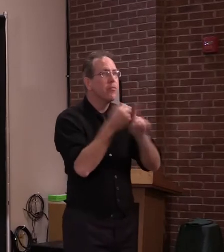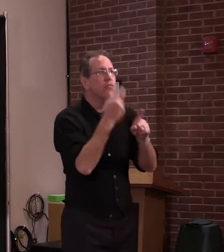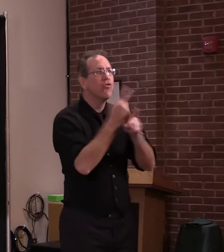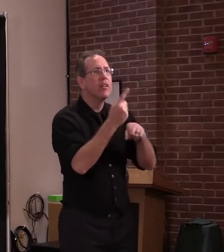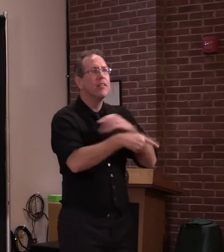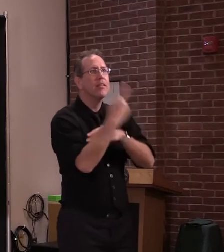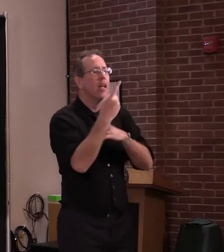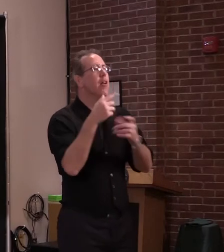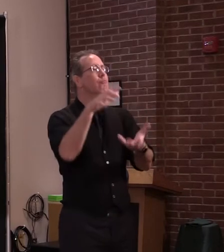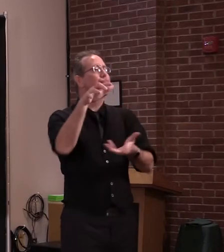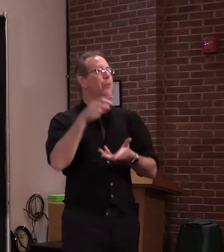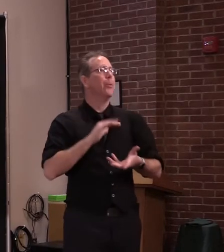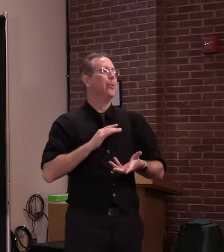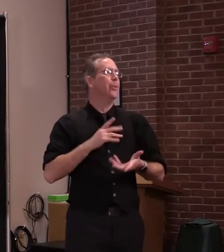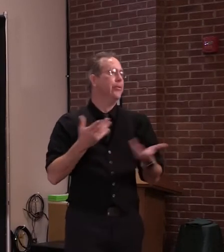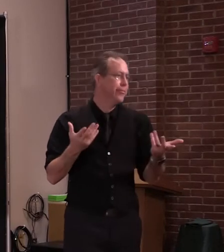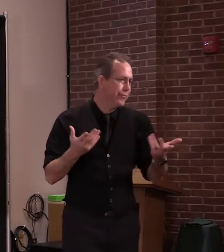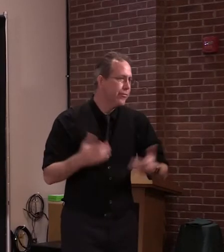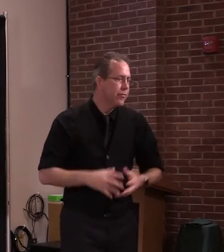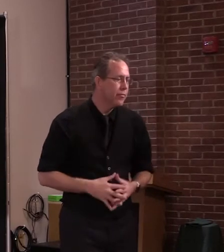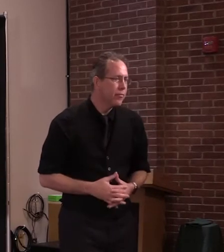Secretary Samuelson.